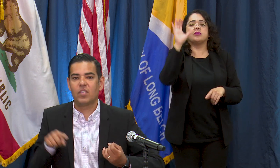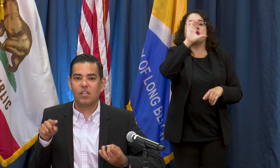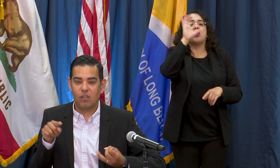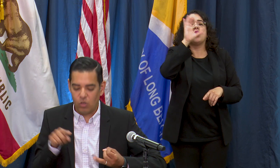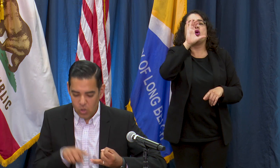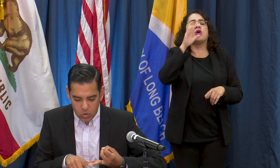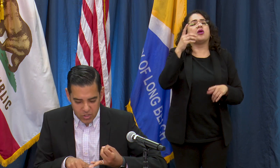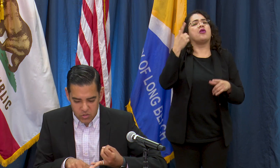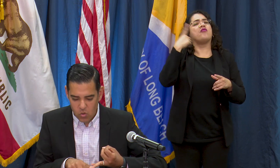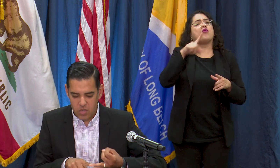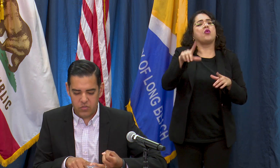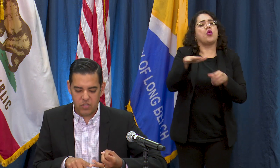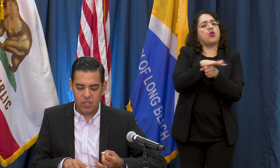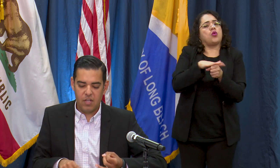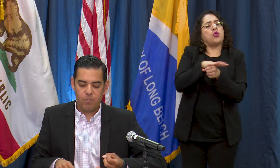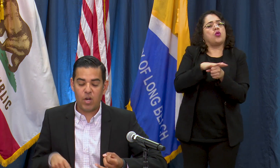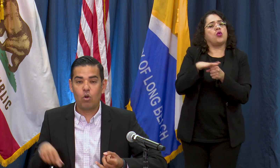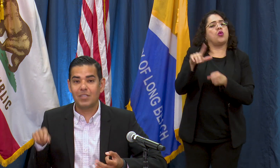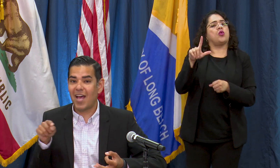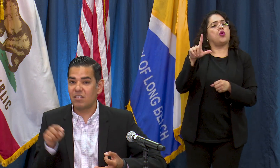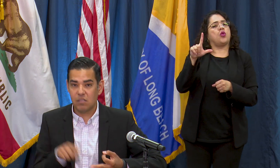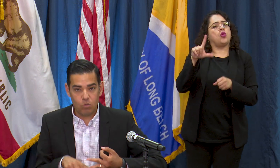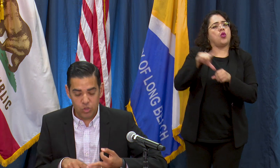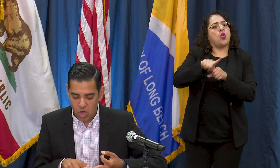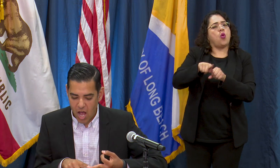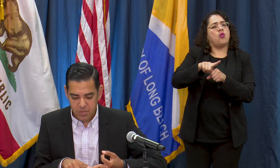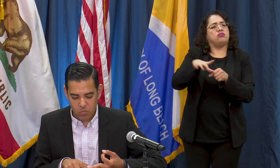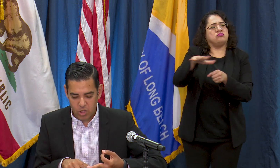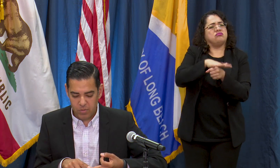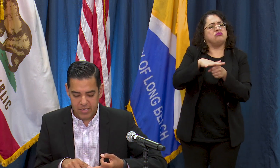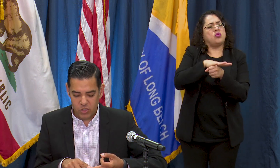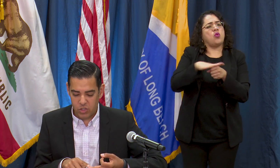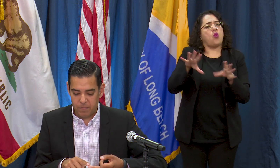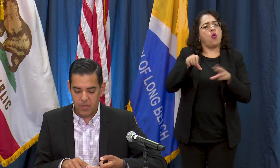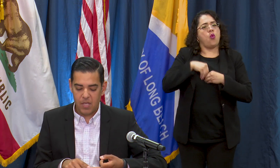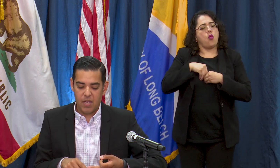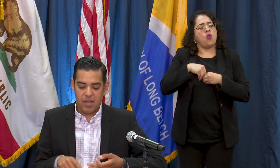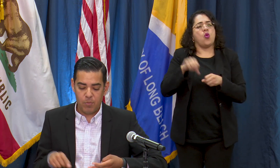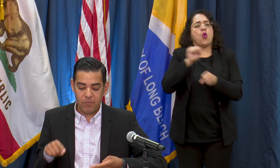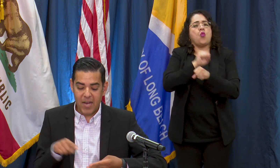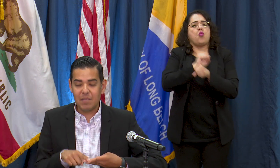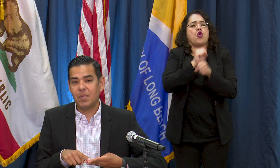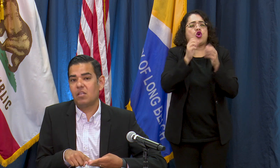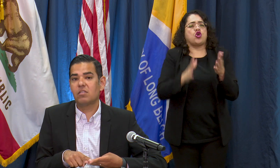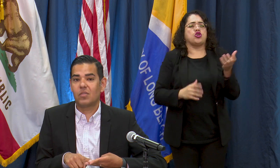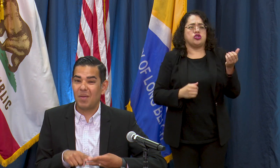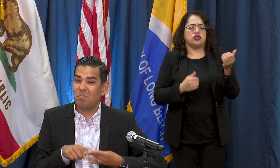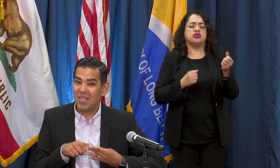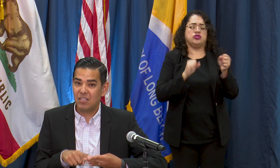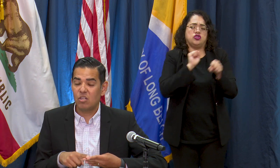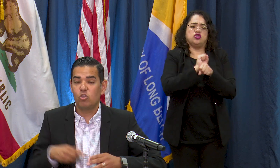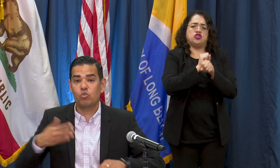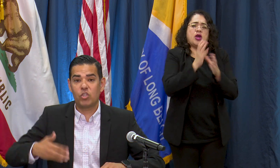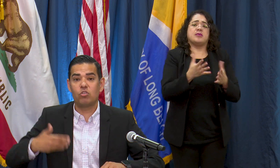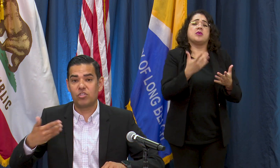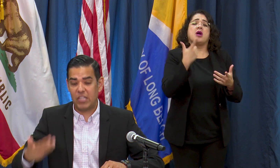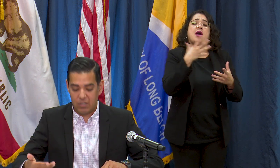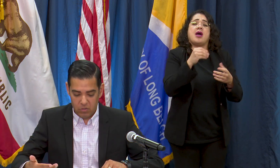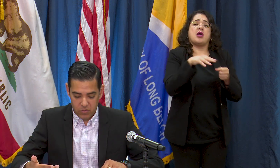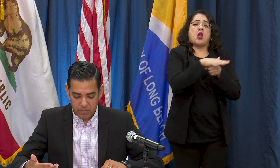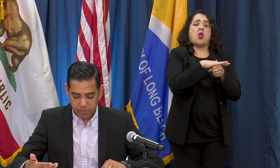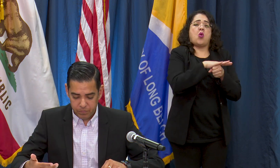owned or locally sourced, prioritize local jobs and worker retention, and are providing meals that meet